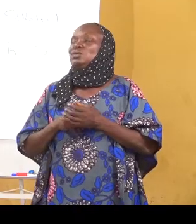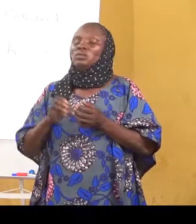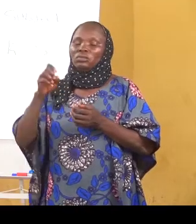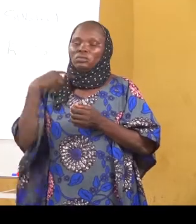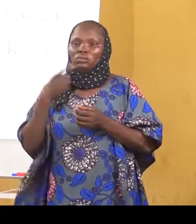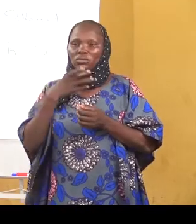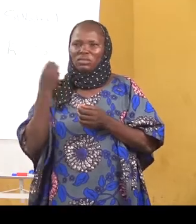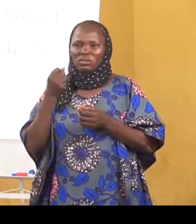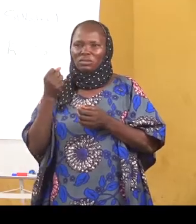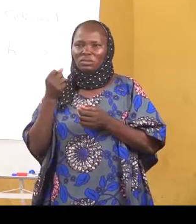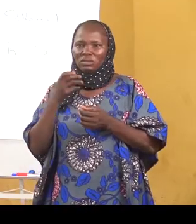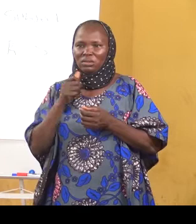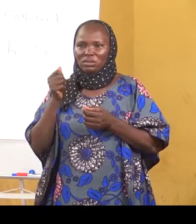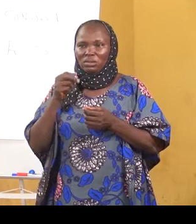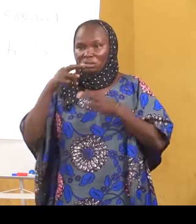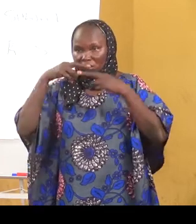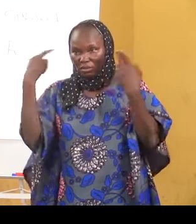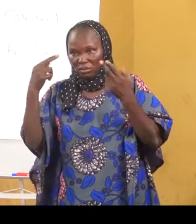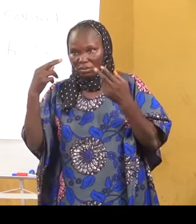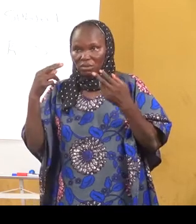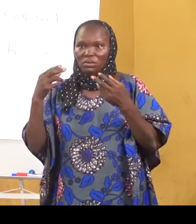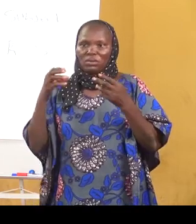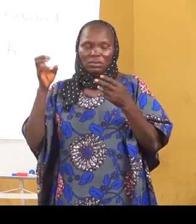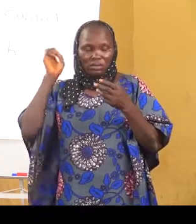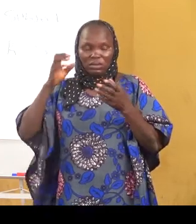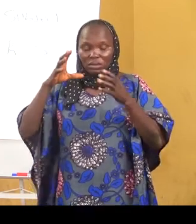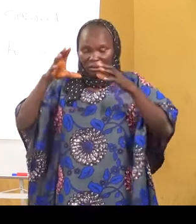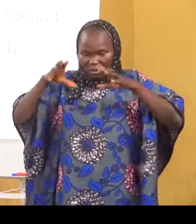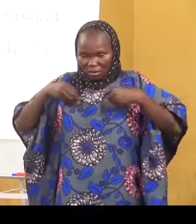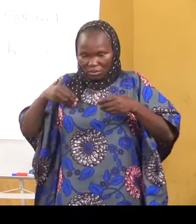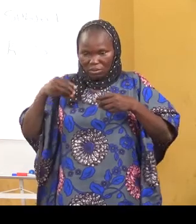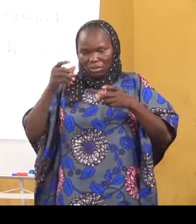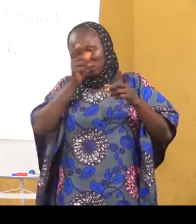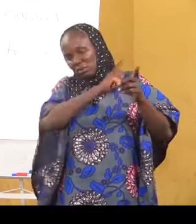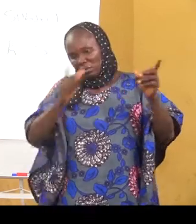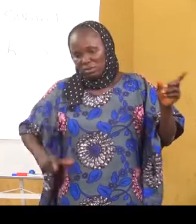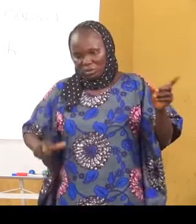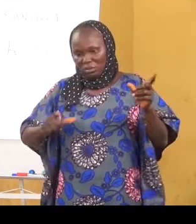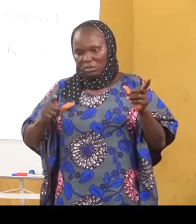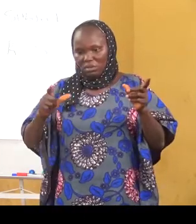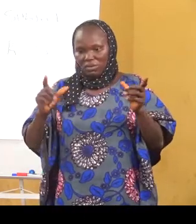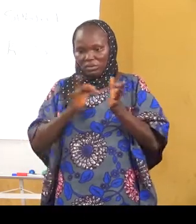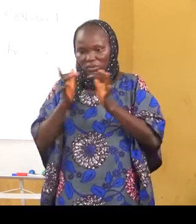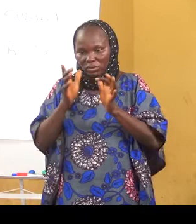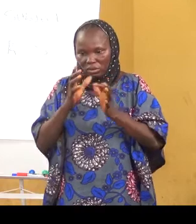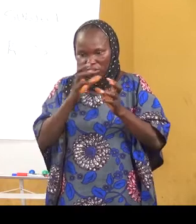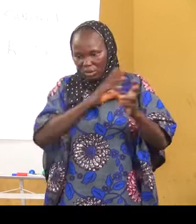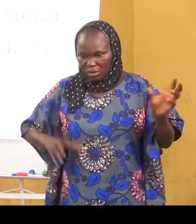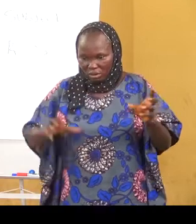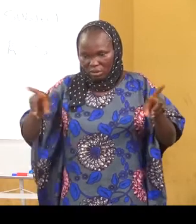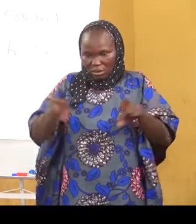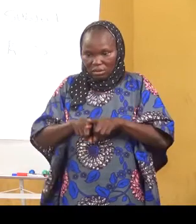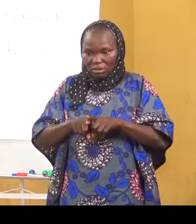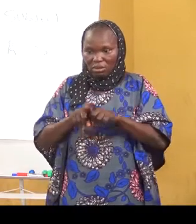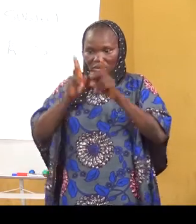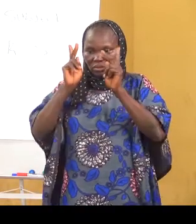more a thief. He had preached to him, and he had accepted the Lord Jesus Christ as his personal Savior. So there was that need